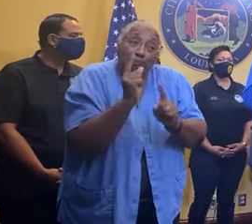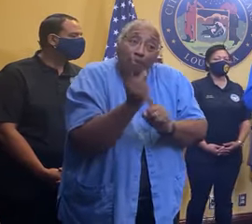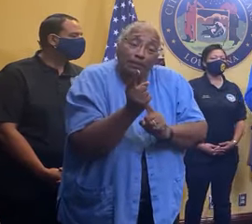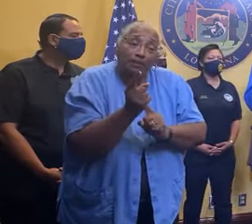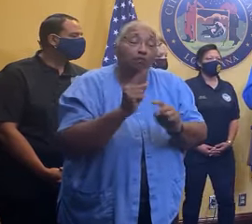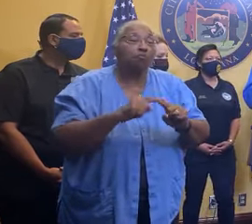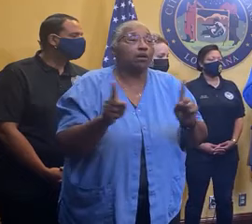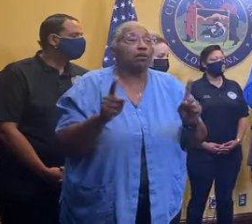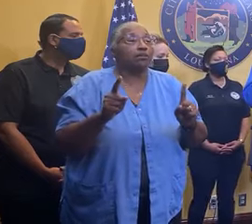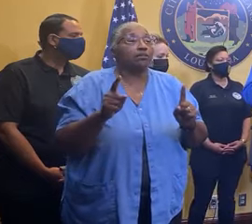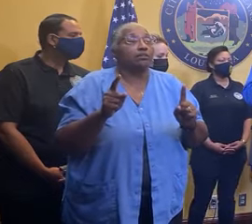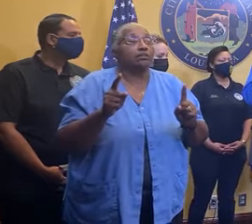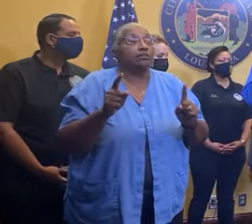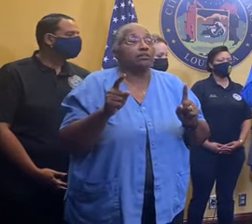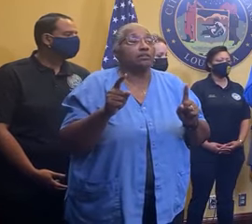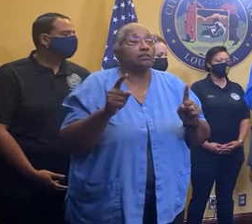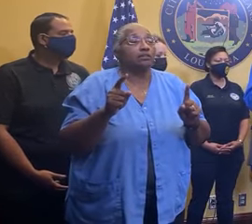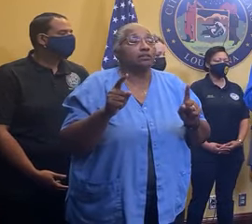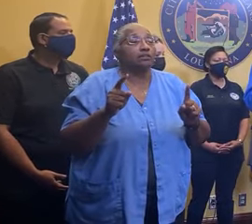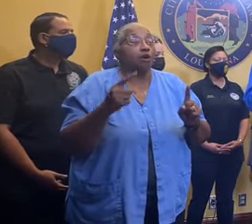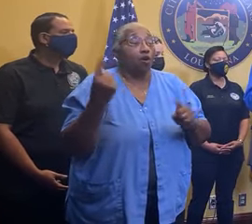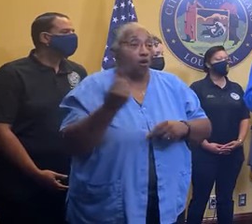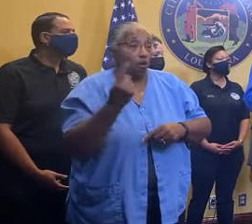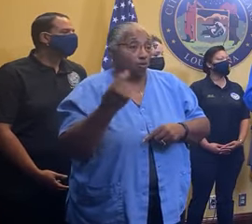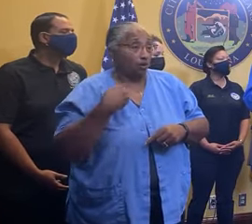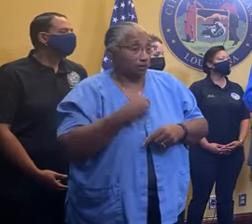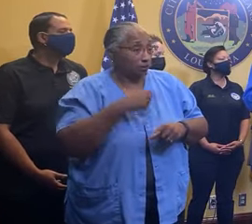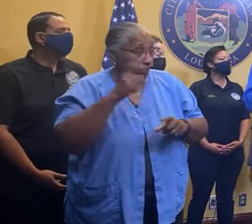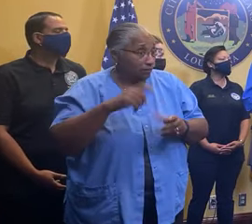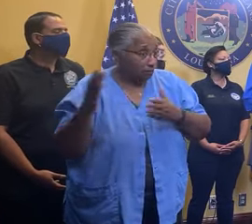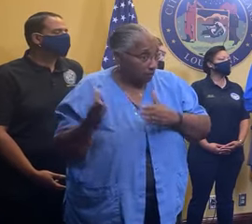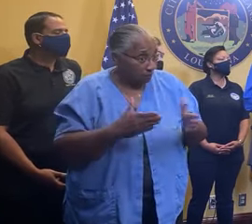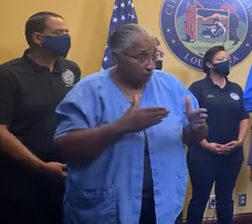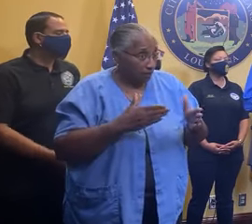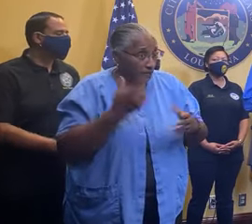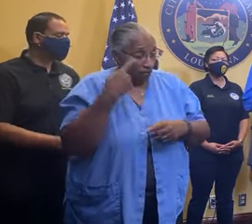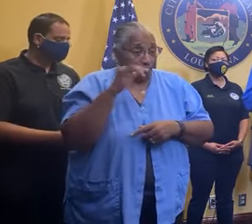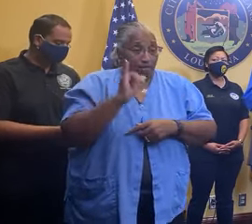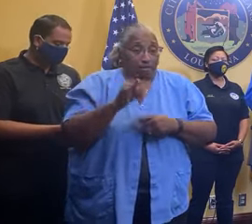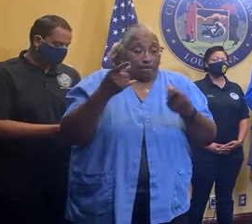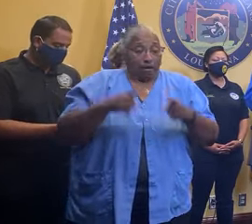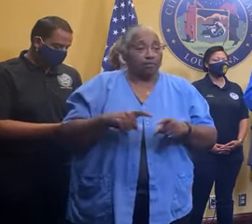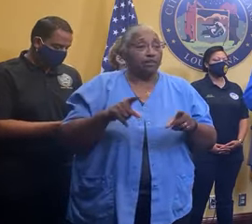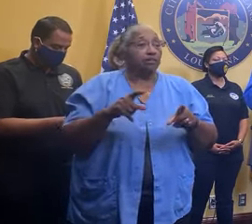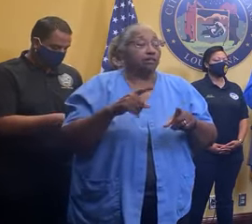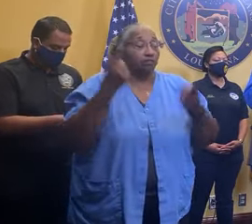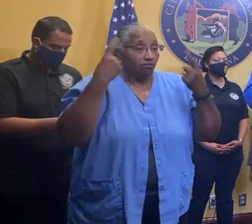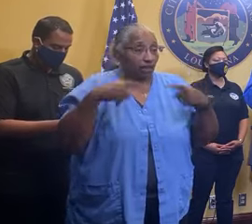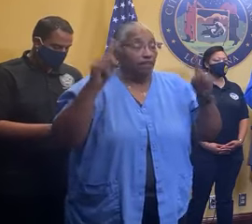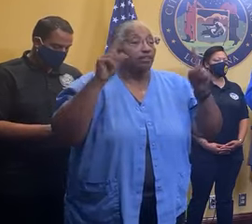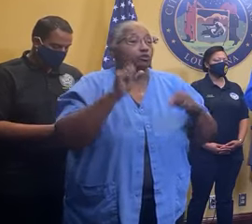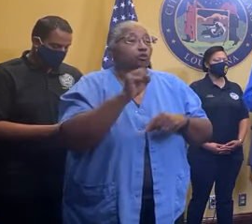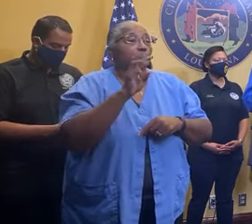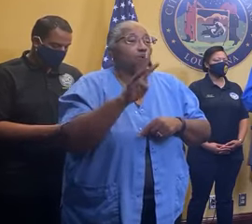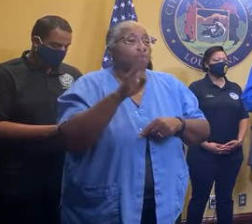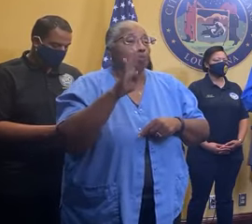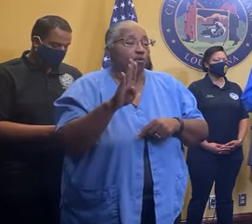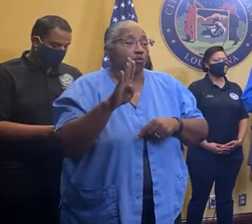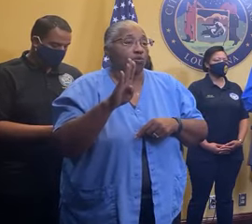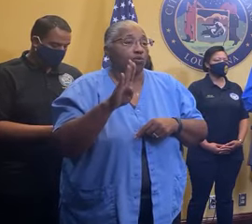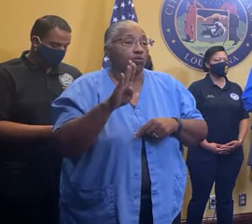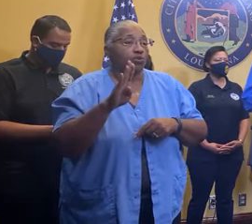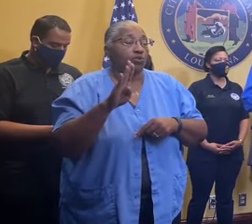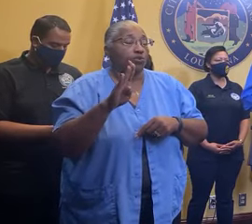and what we always have to be prepared for that. Finally, the Sewage and Water Board, the sewer system